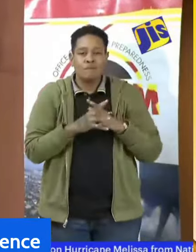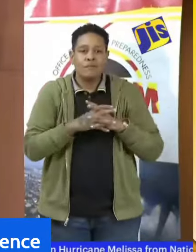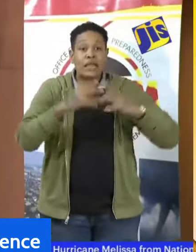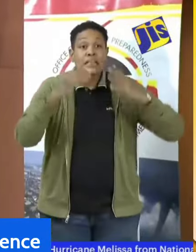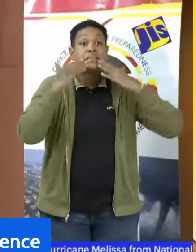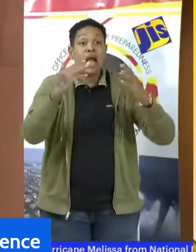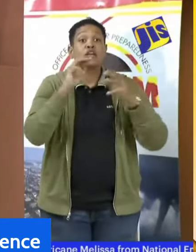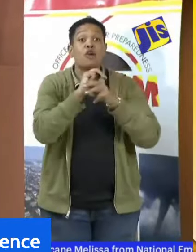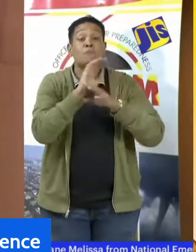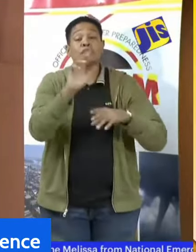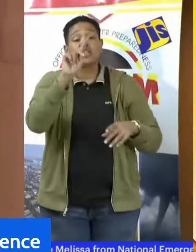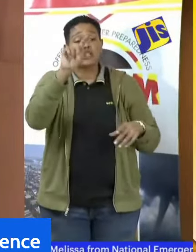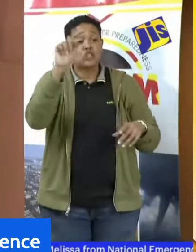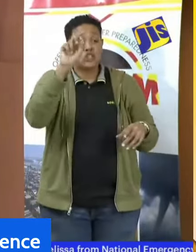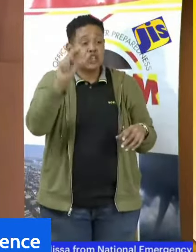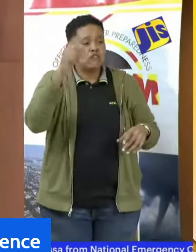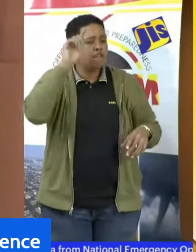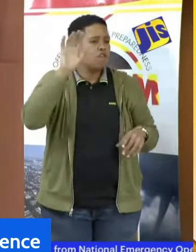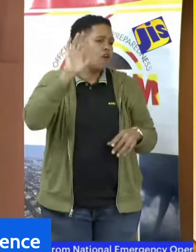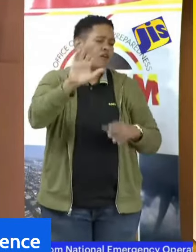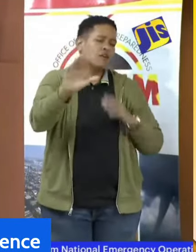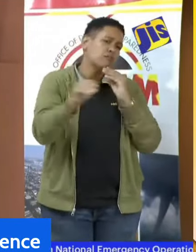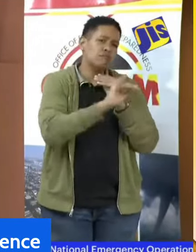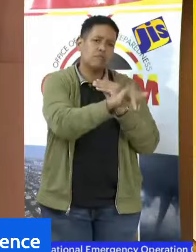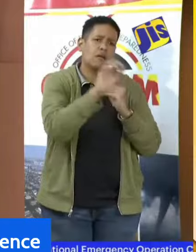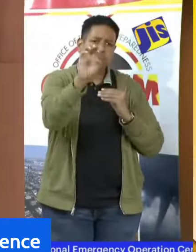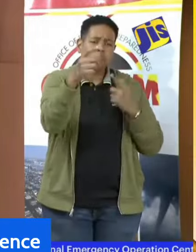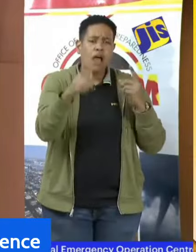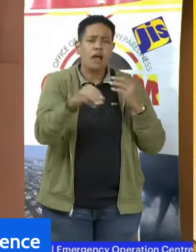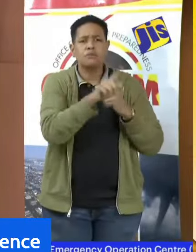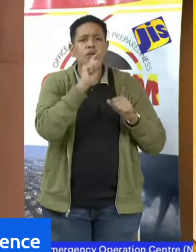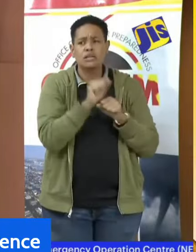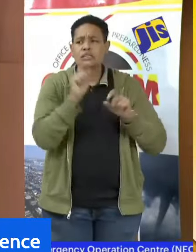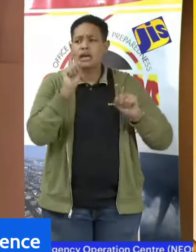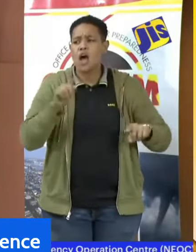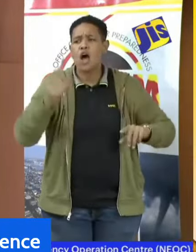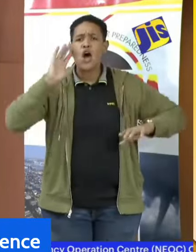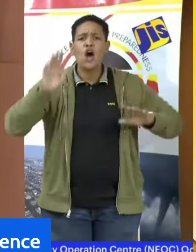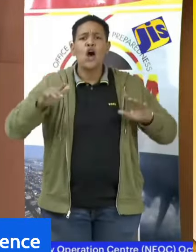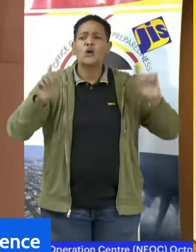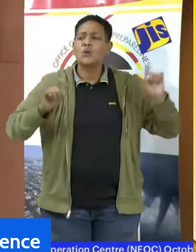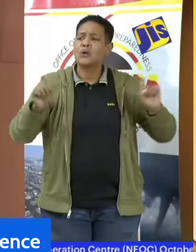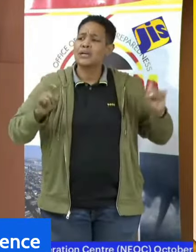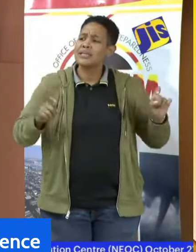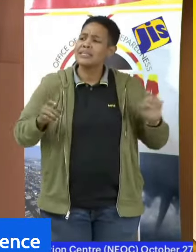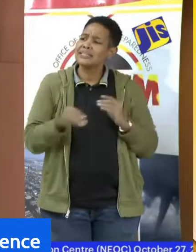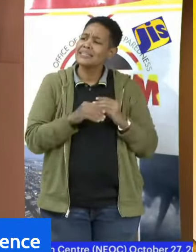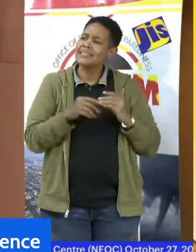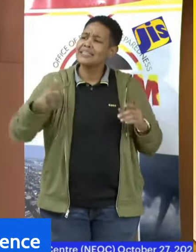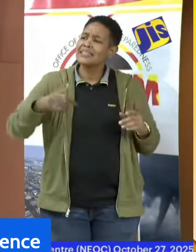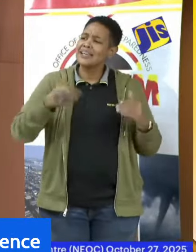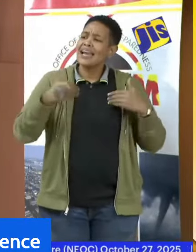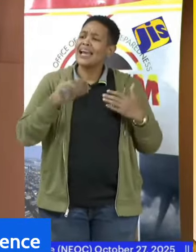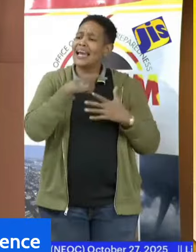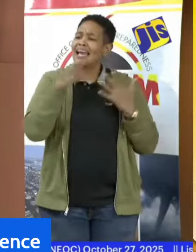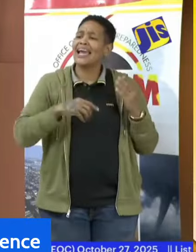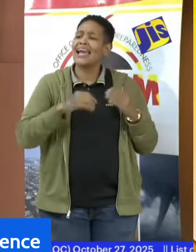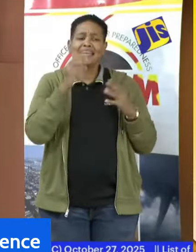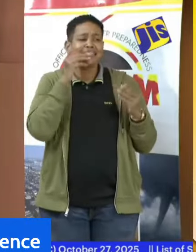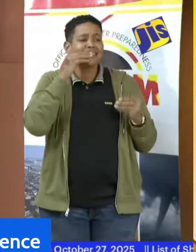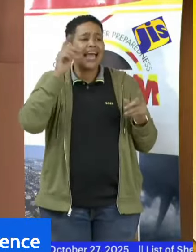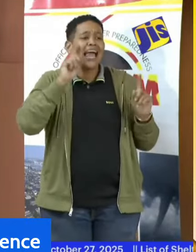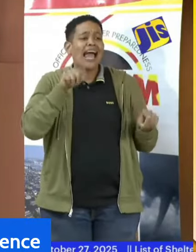Thank you, Minister Tufton, for that. You actually answered every question that we had in the